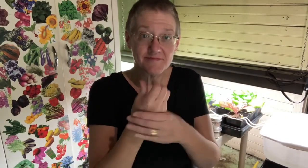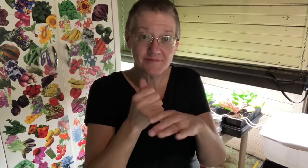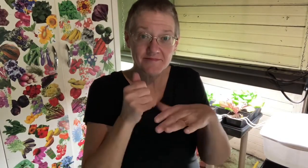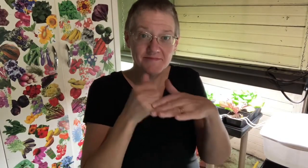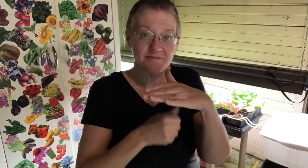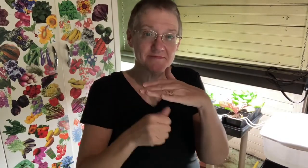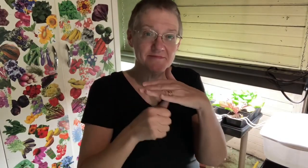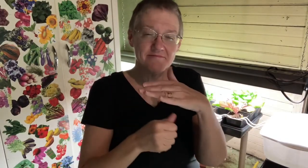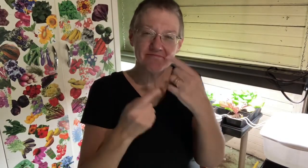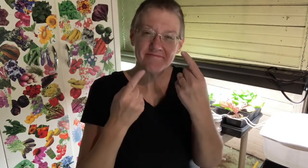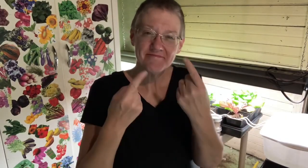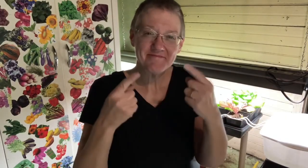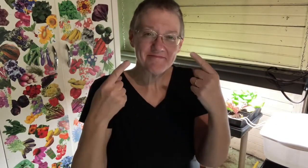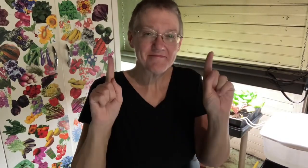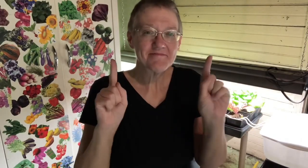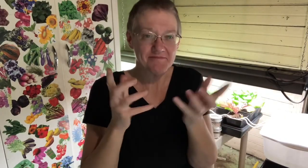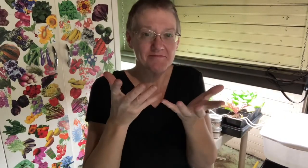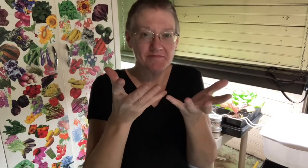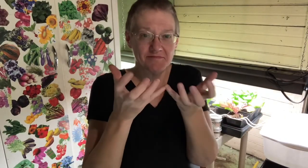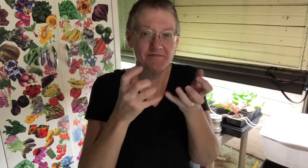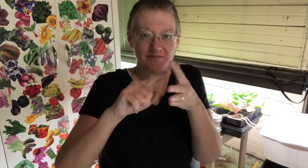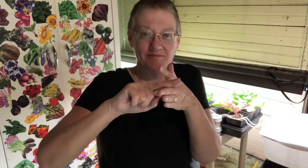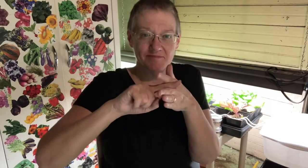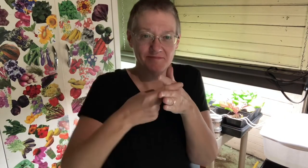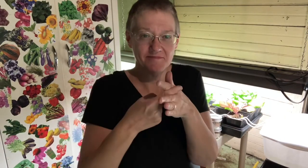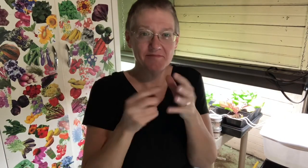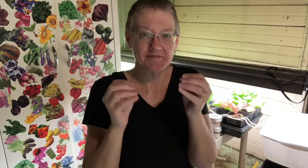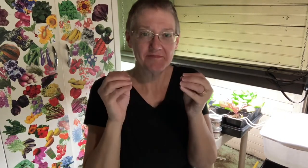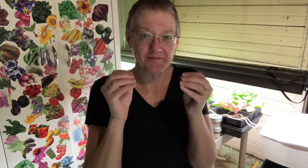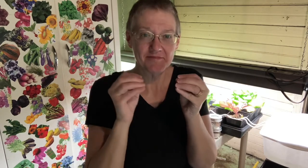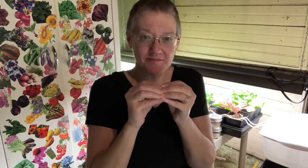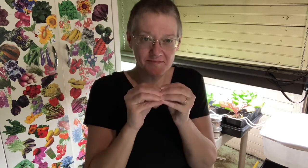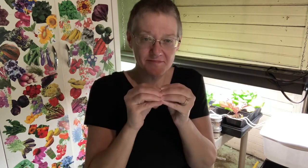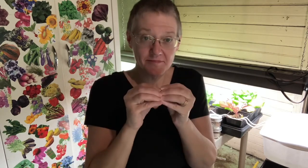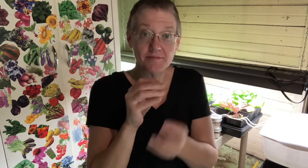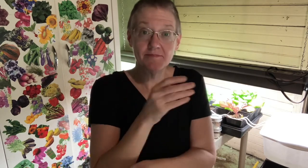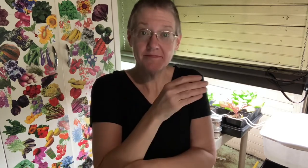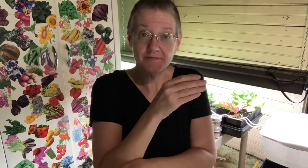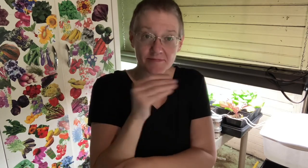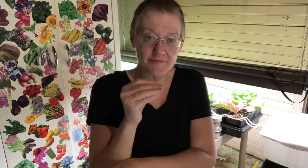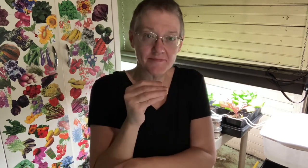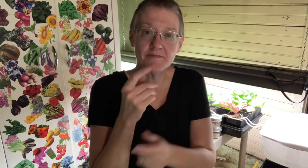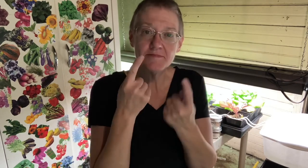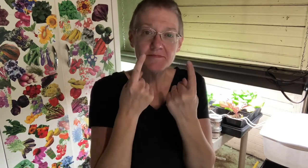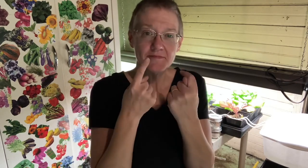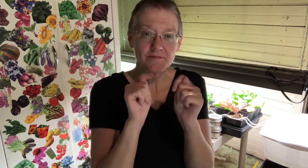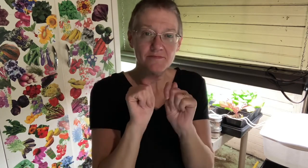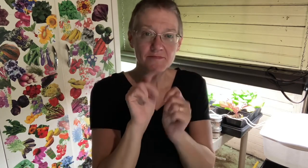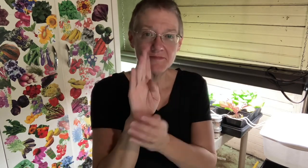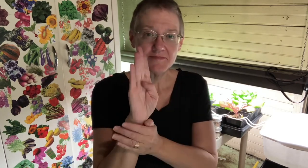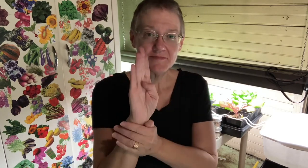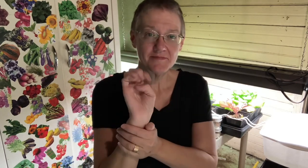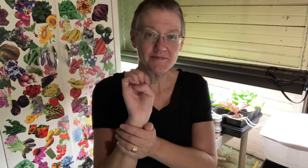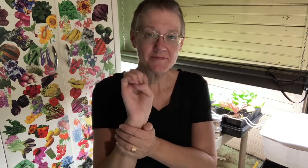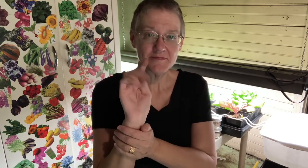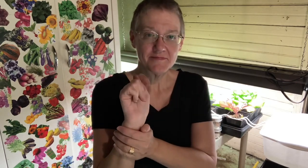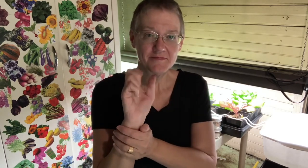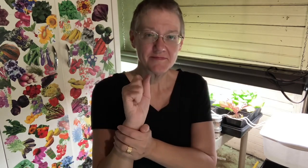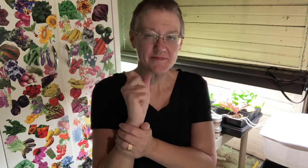So the basement salad's been a huge success, and I want to start more. Plus, I want to try starting